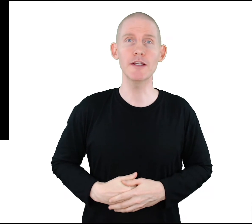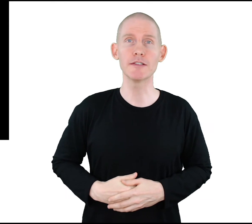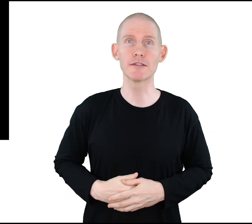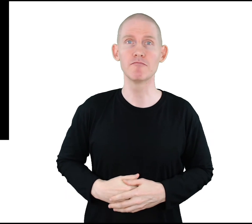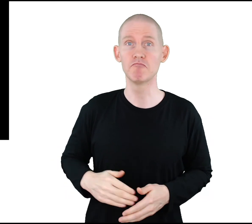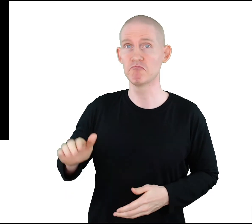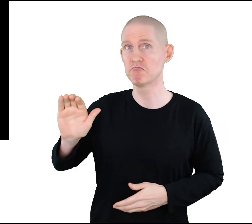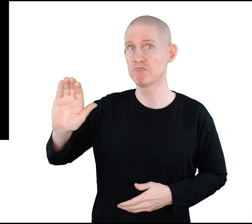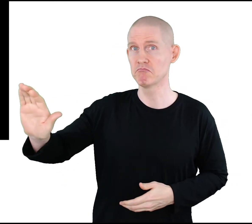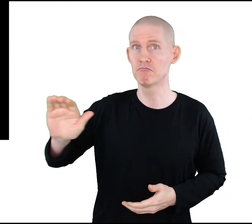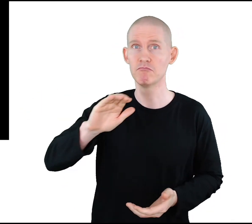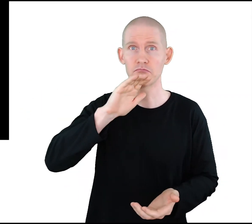this.